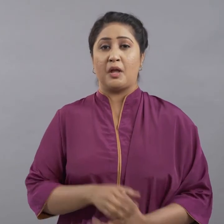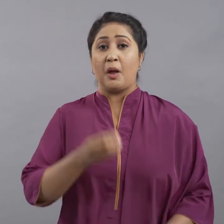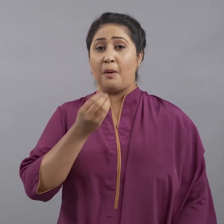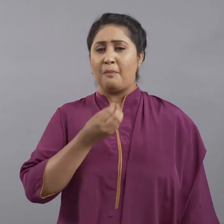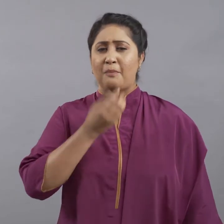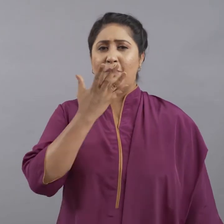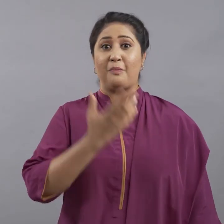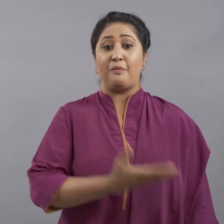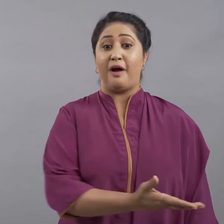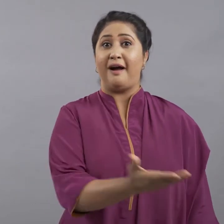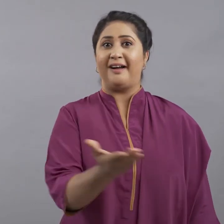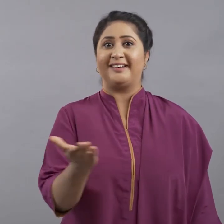Park.